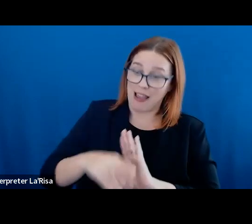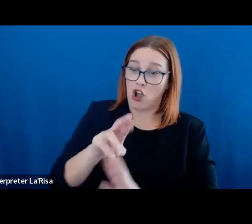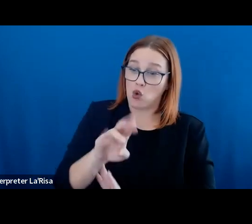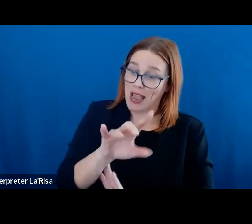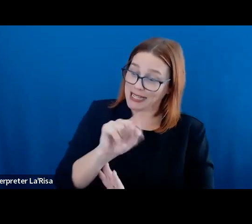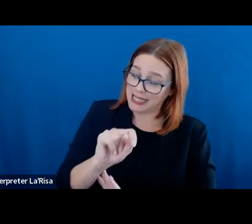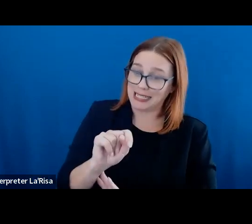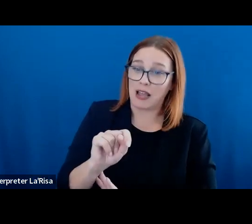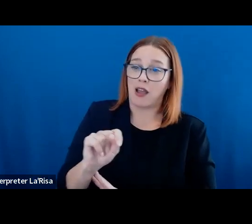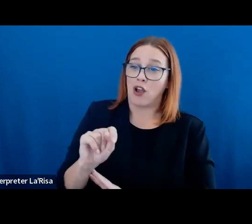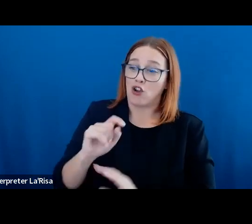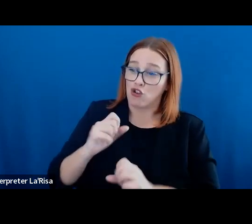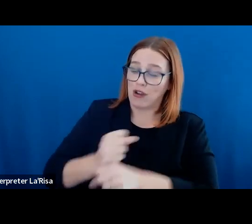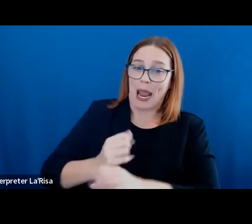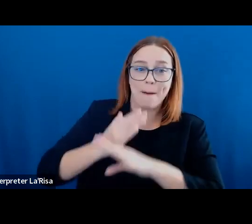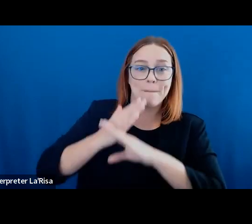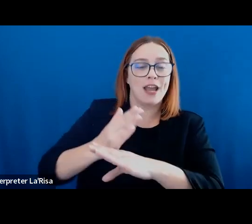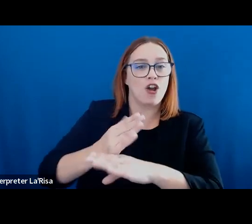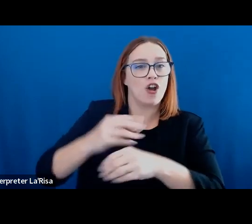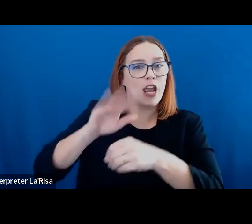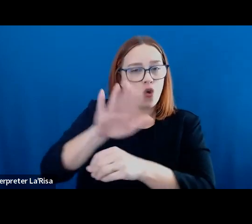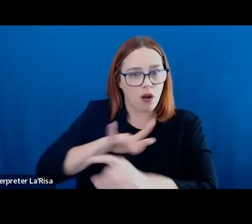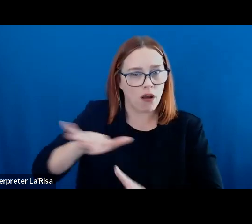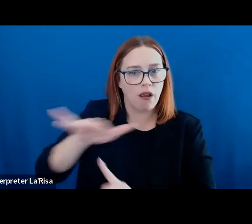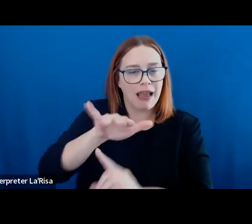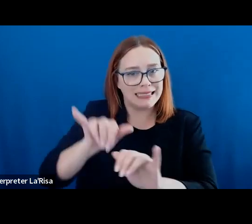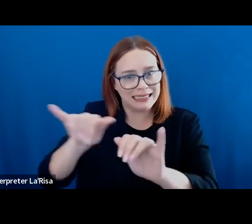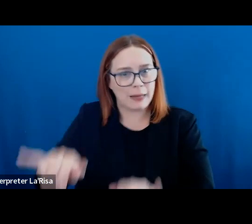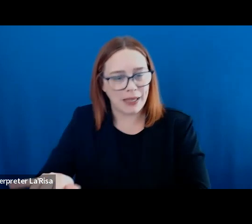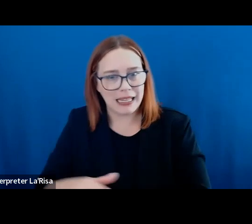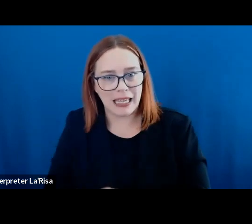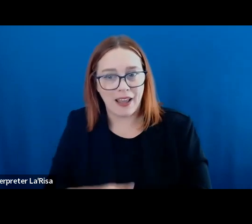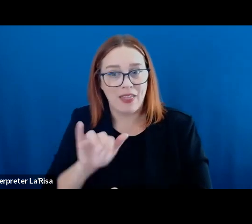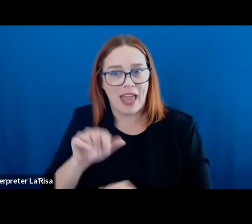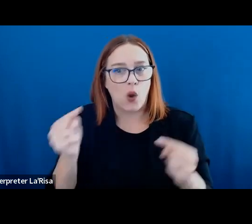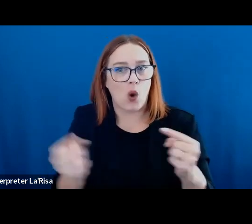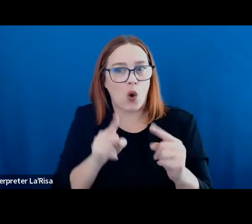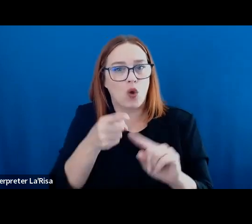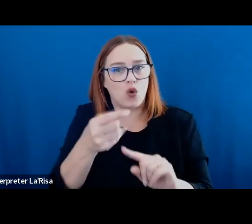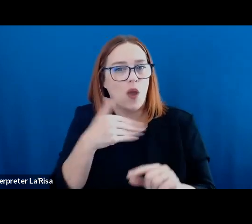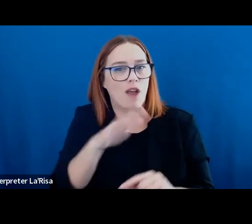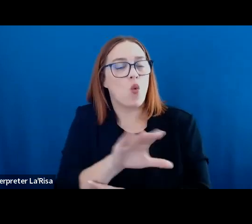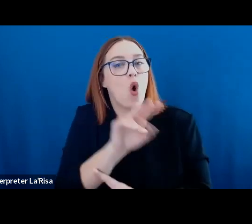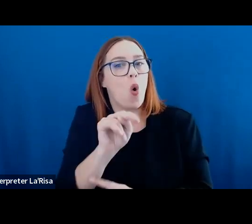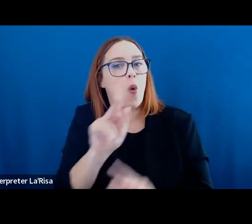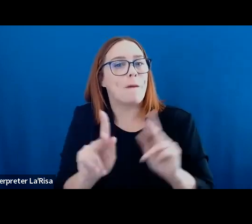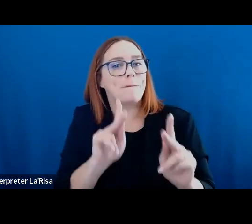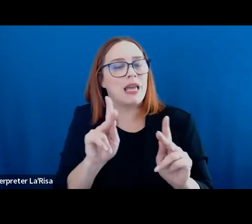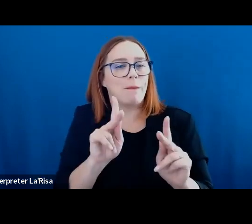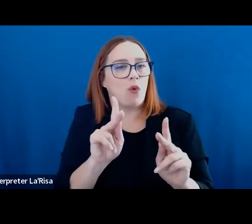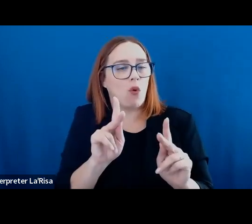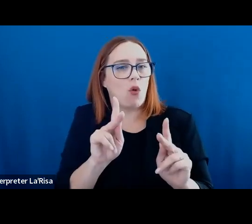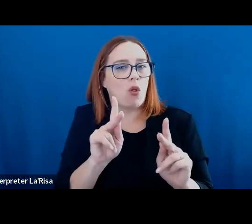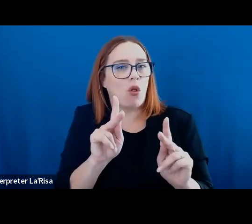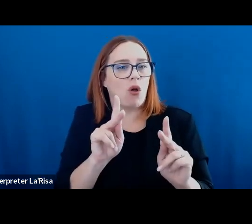barrier for you systemically. Because it hurts when you have your own people will turn their back on you